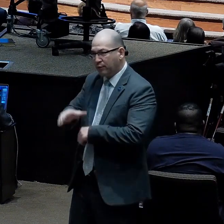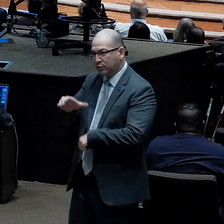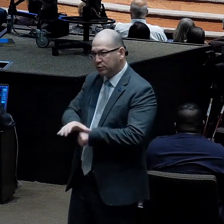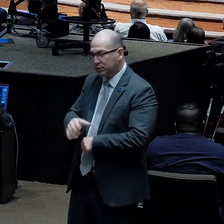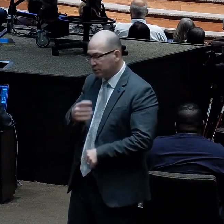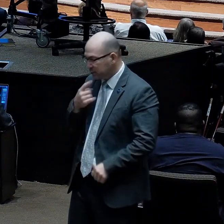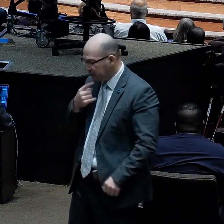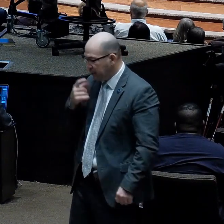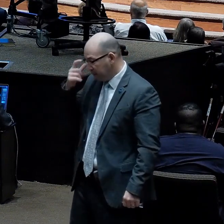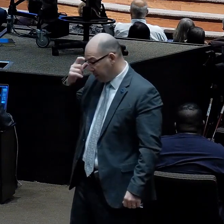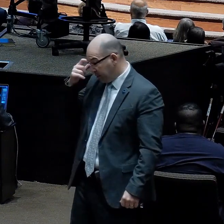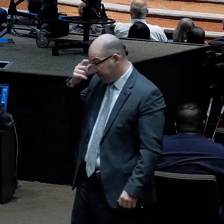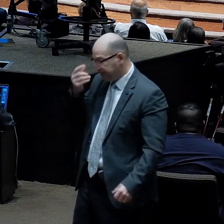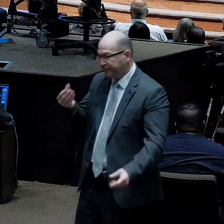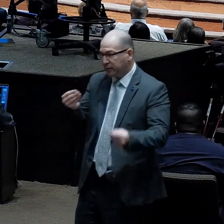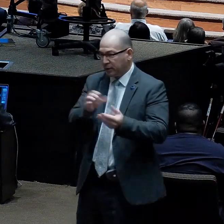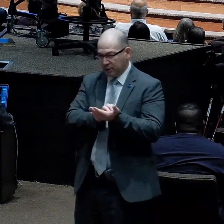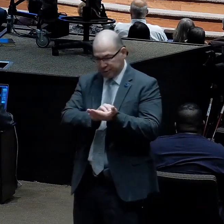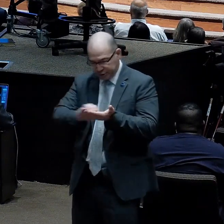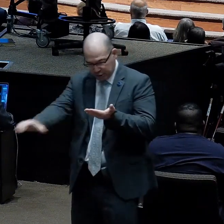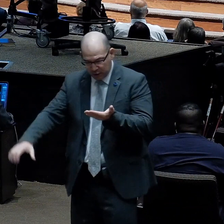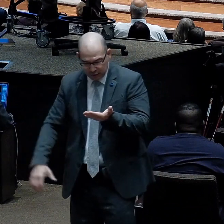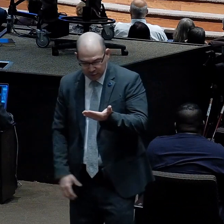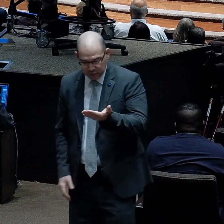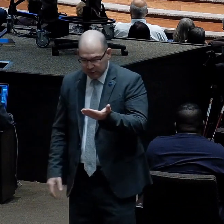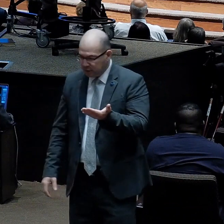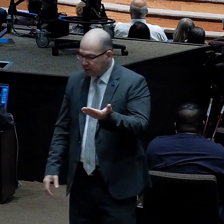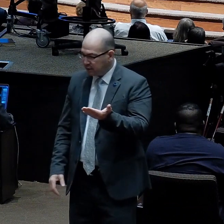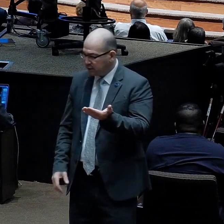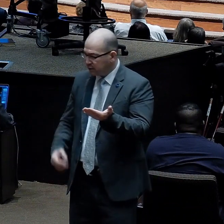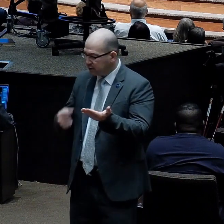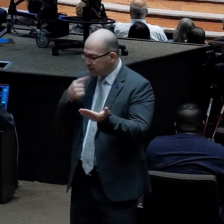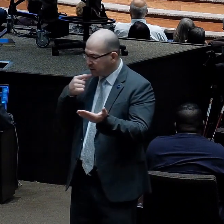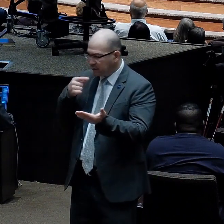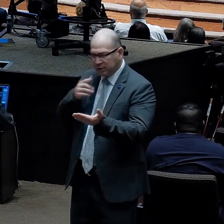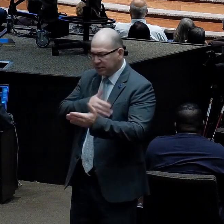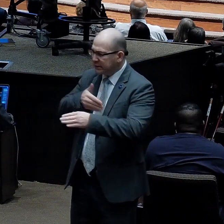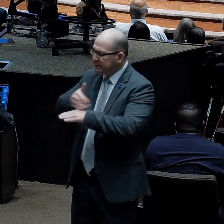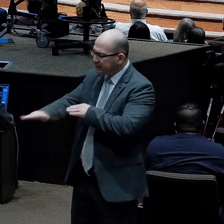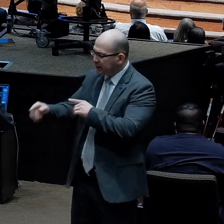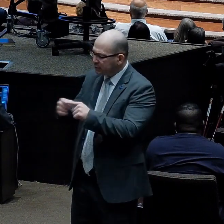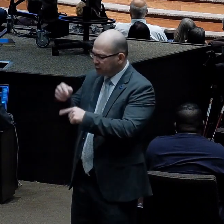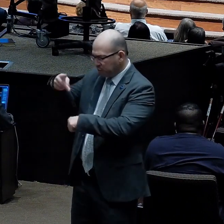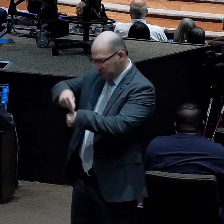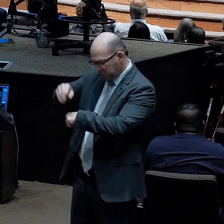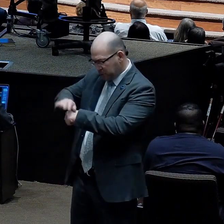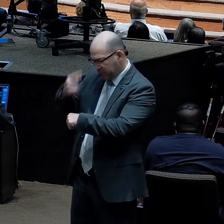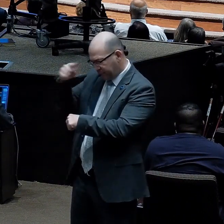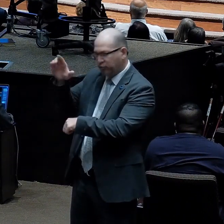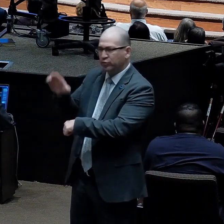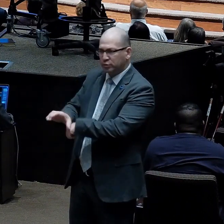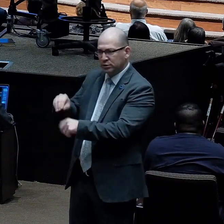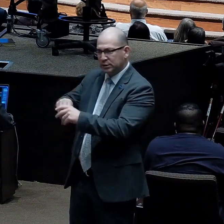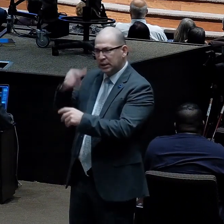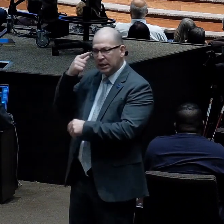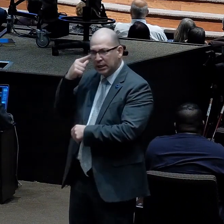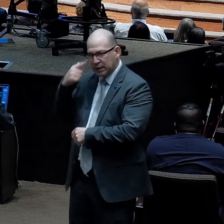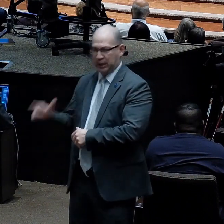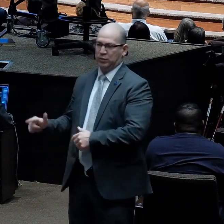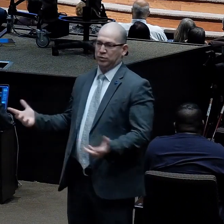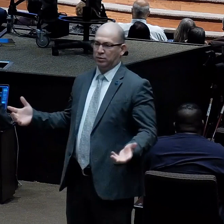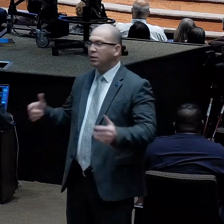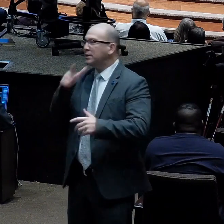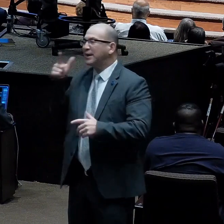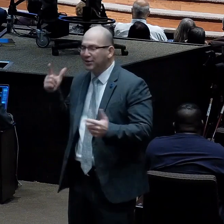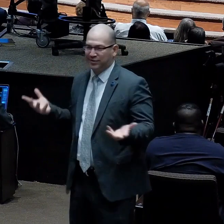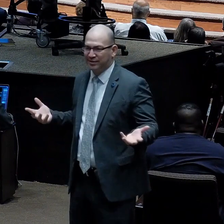She gave me a check. She said, Pastor, send this to Brother Chappell for the church in Lancaster. This